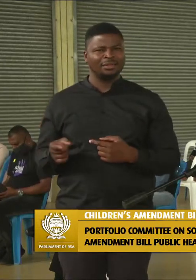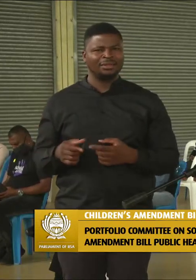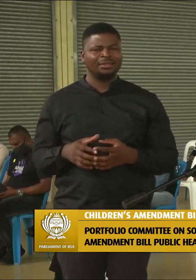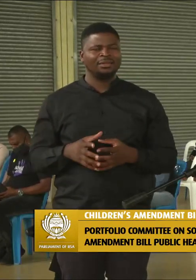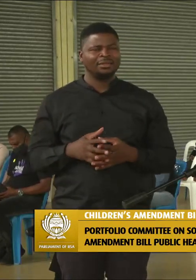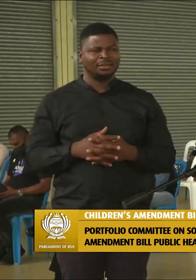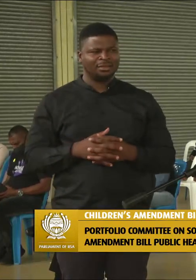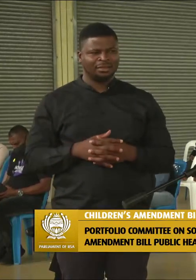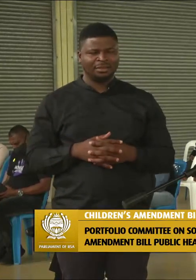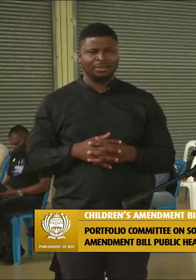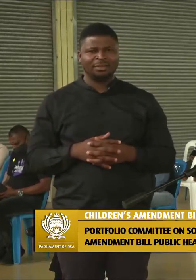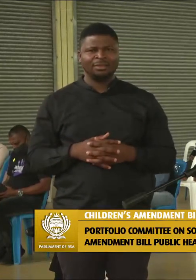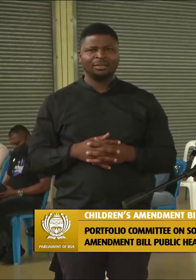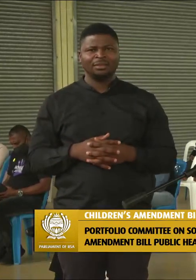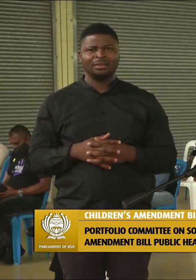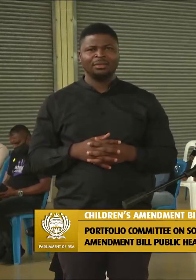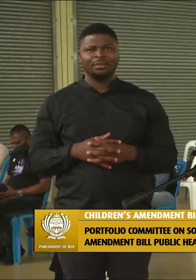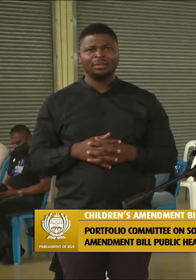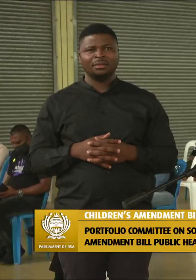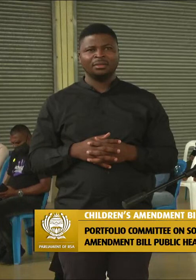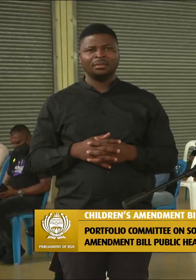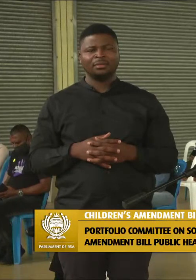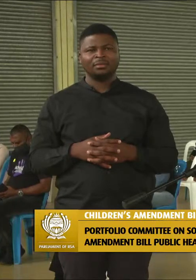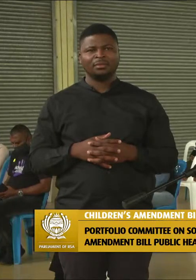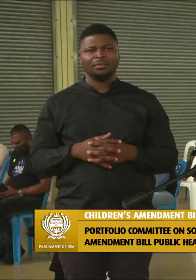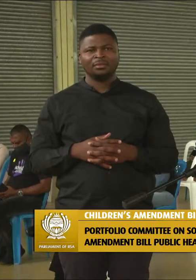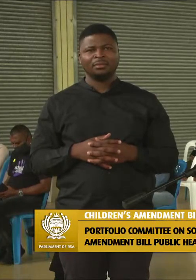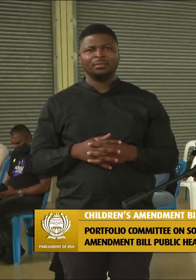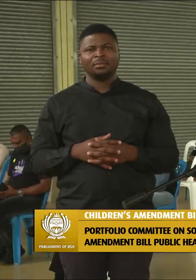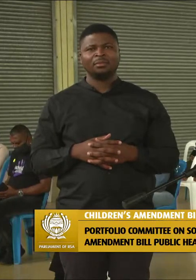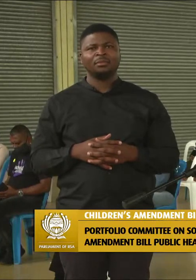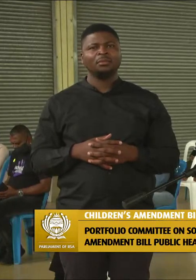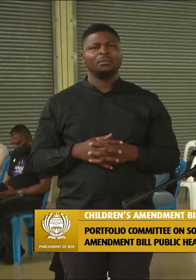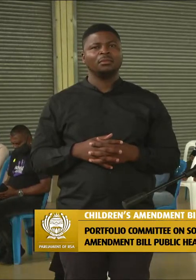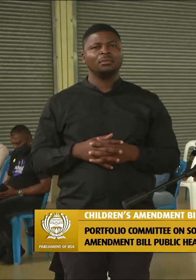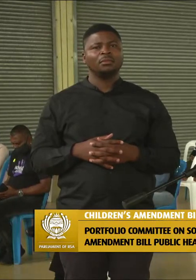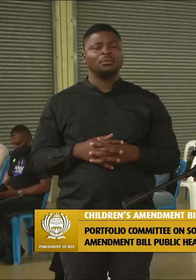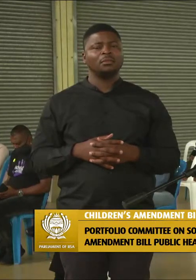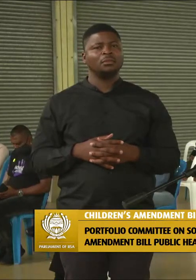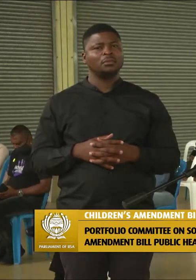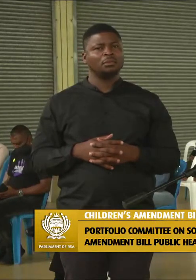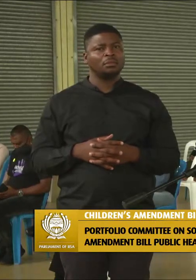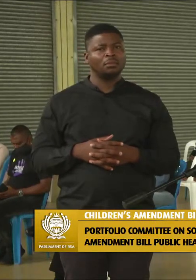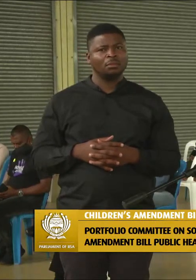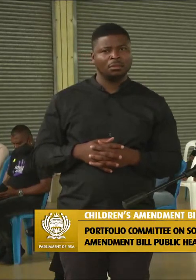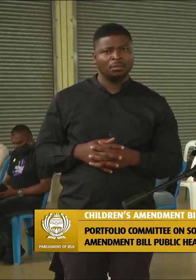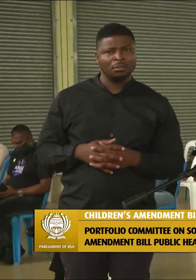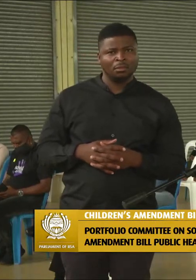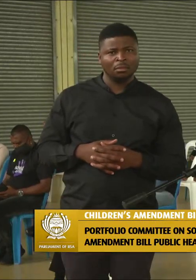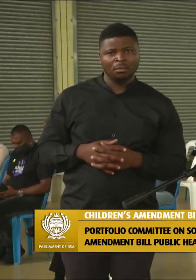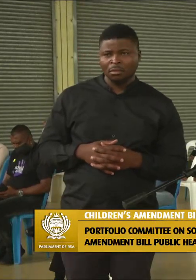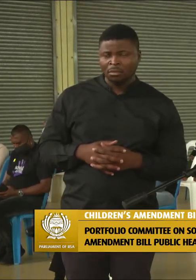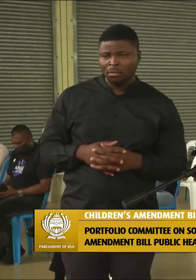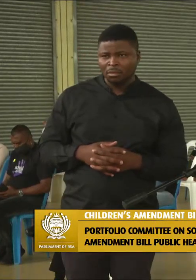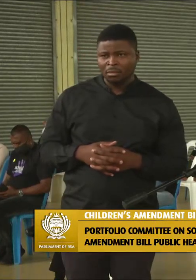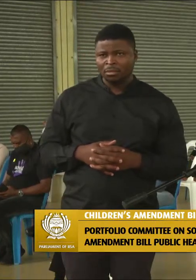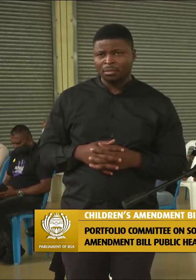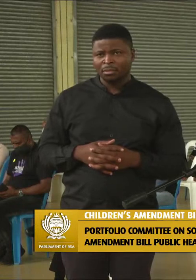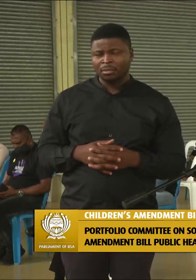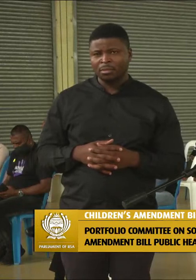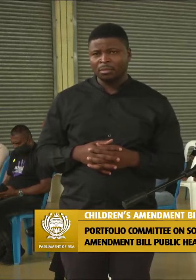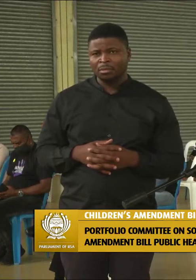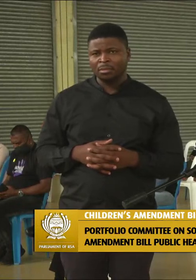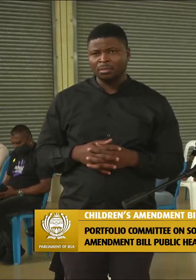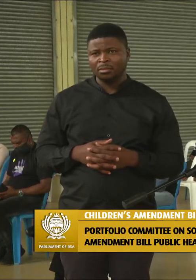noma kungenzeka yini ukuthi kube khona mhlambe iorganization ezokwazi ukuthi le ivakashele ezikoleni ihlole